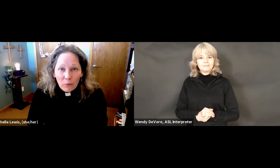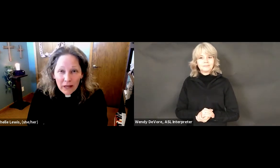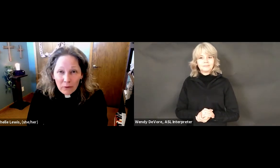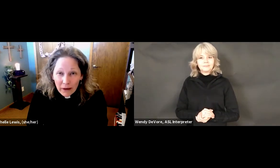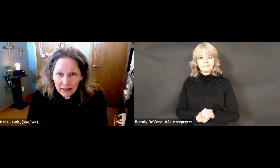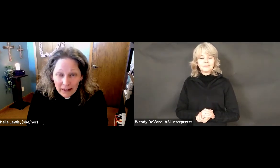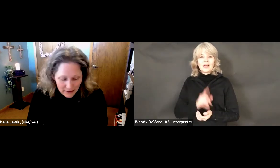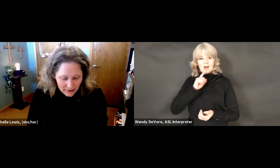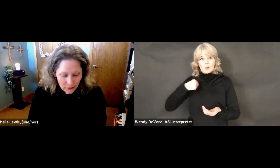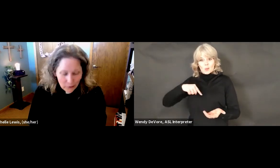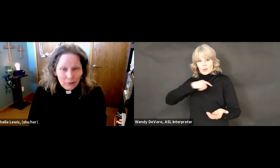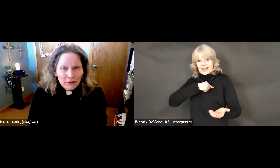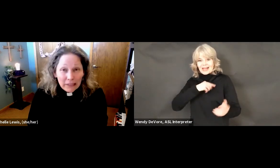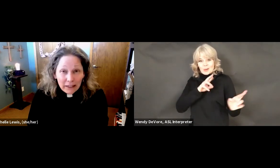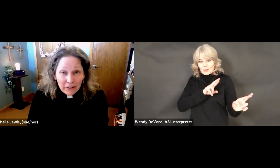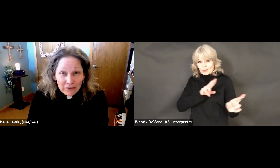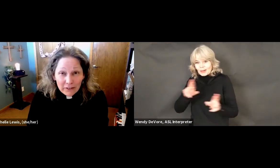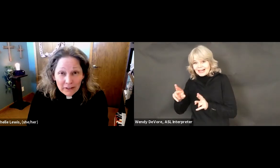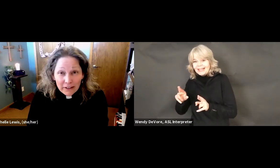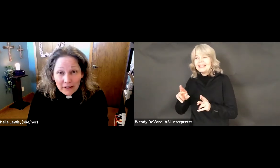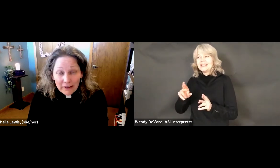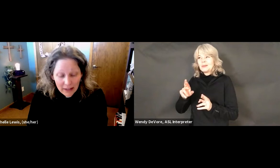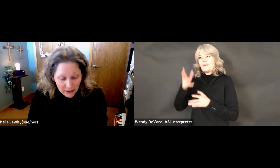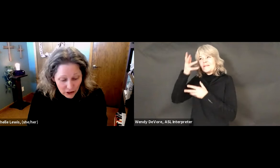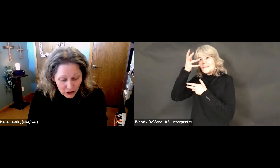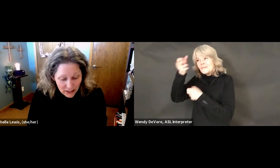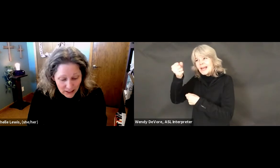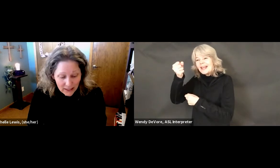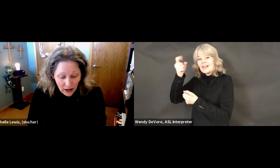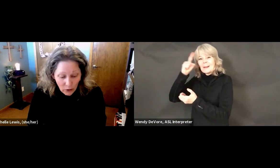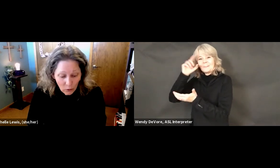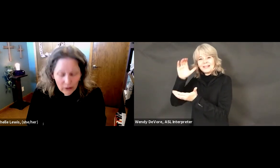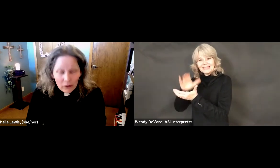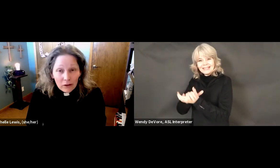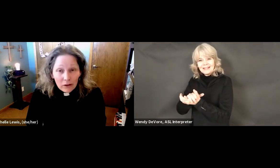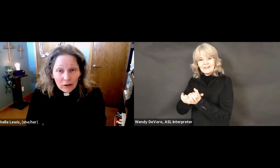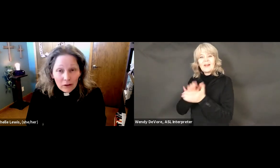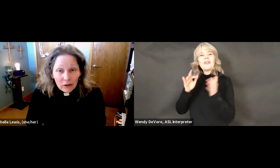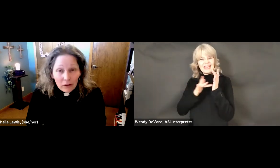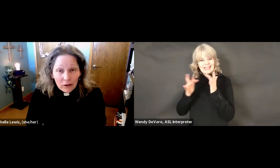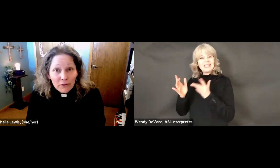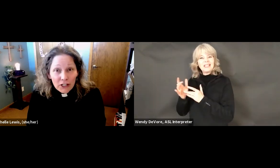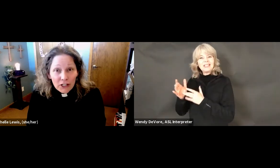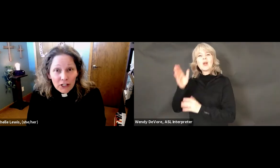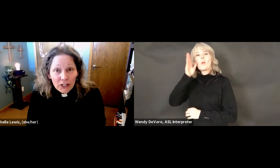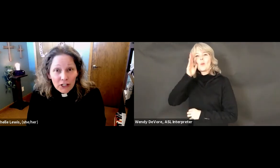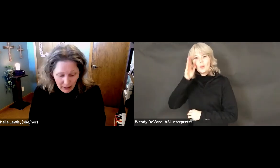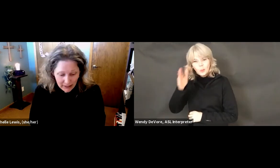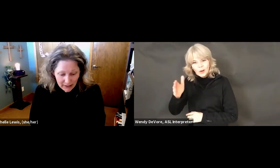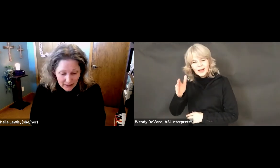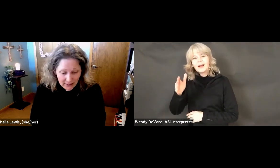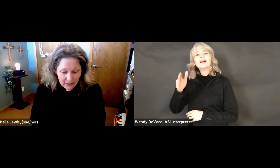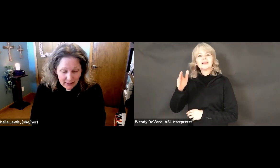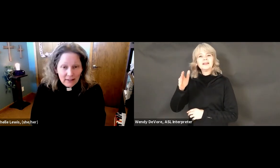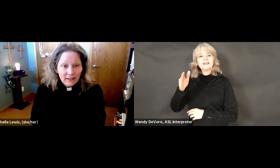Are we ready to believe that Jesus will remove the chains that